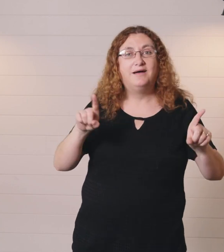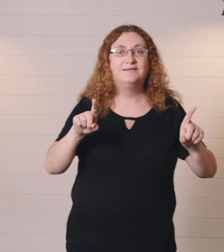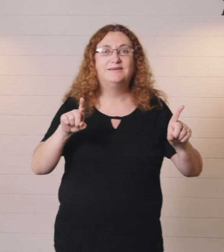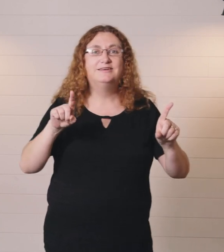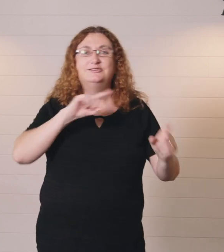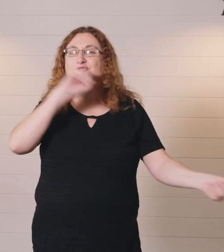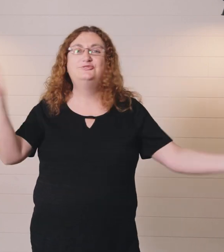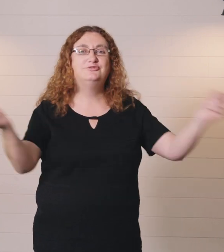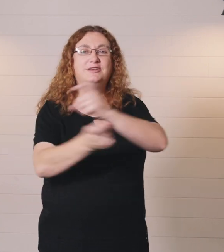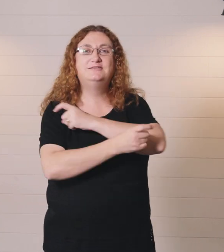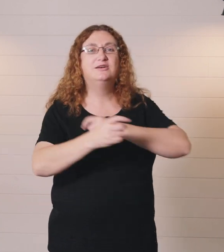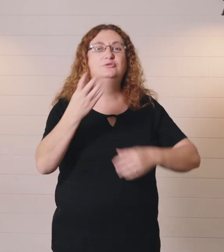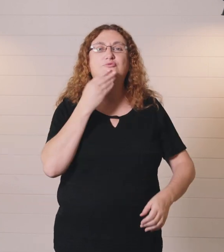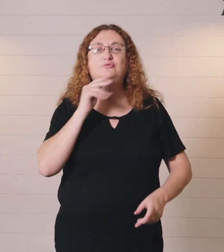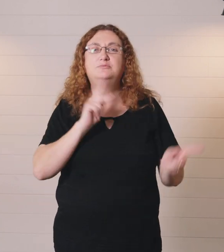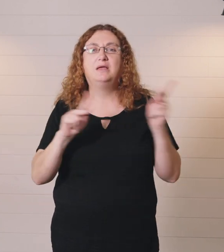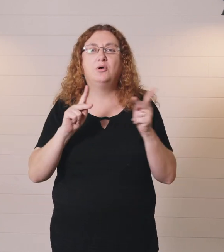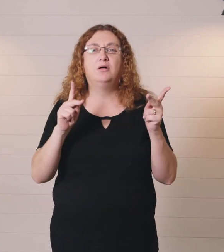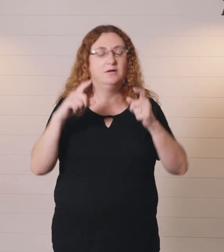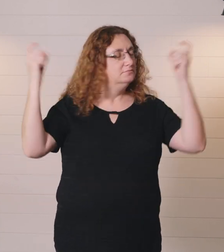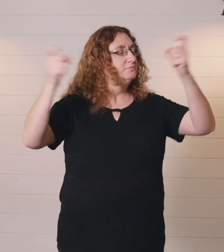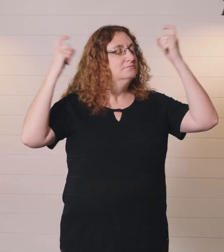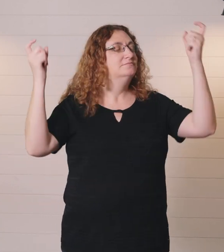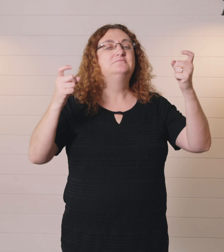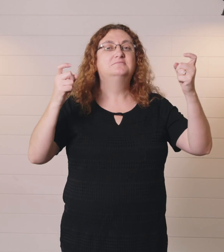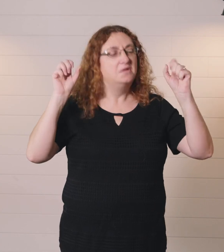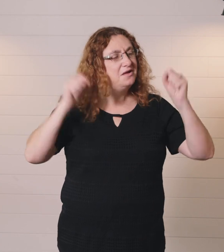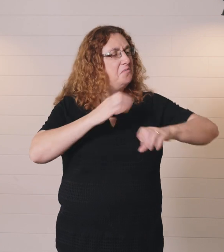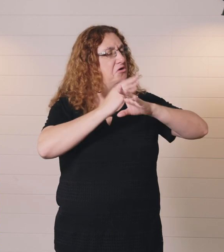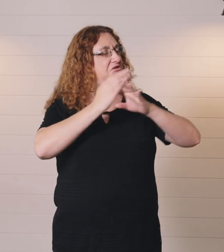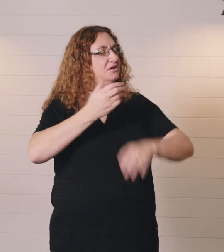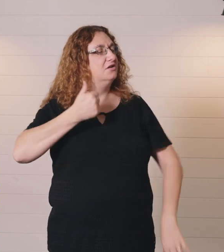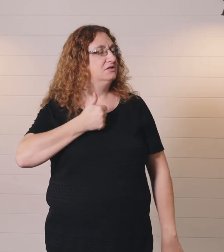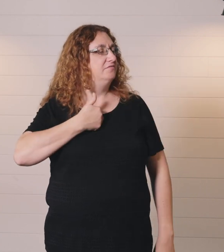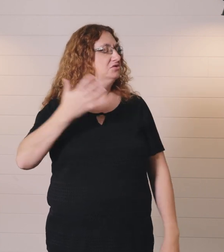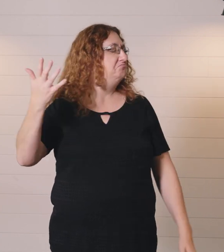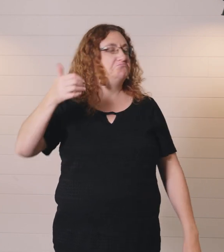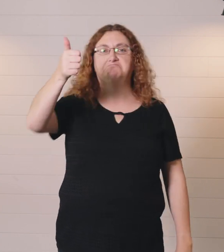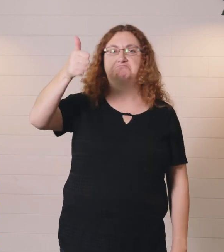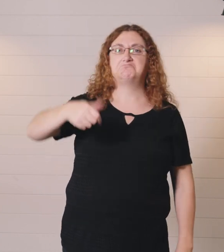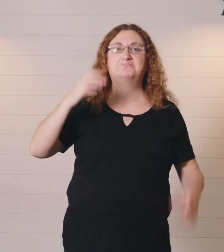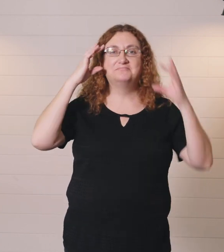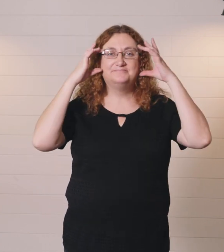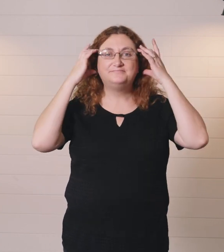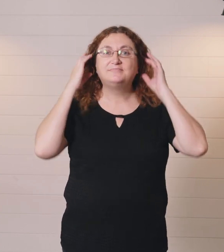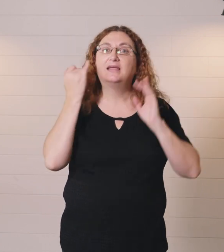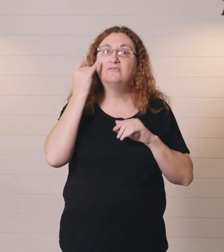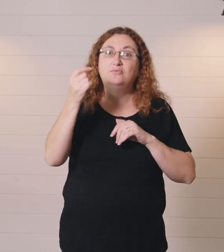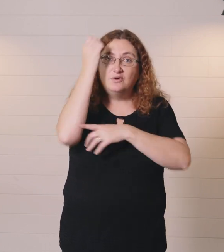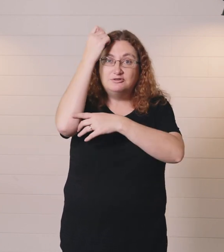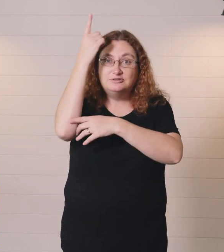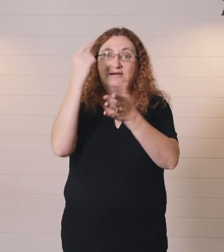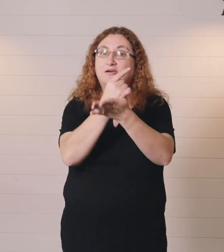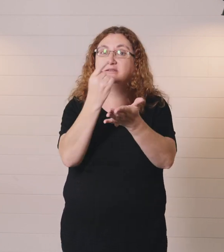the rejoicing, the response of these people should be an example for us. that those who have rightly understood the gospel should